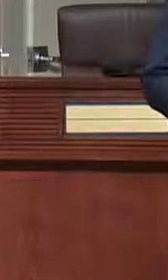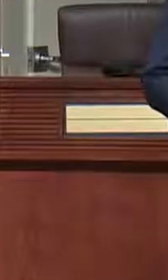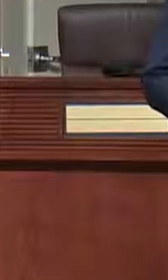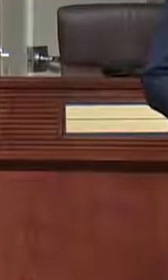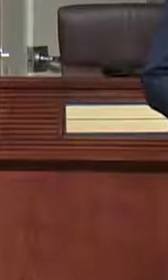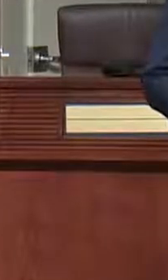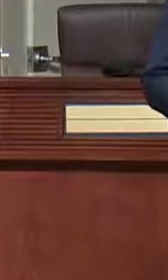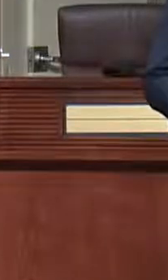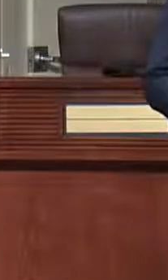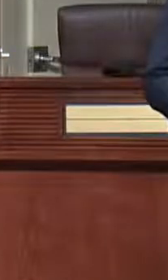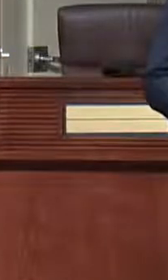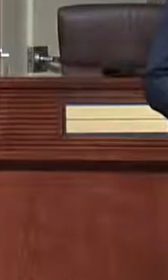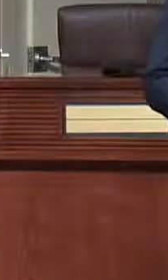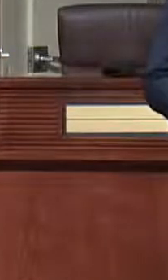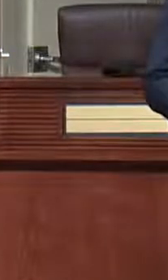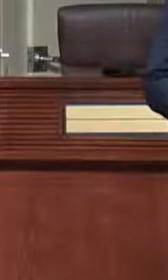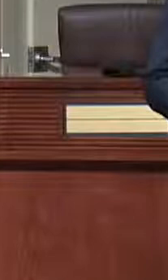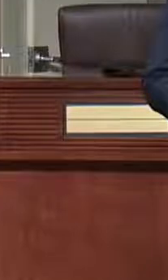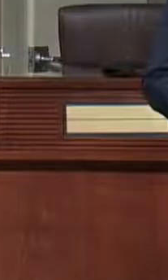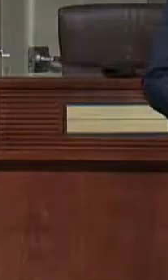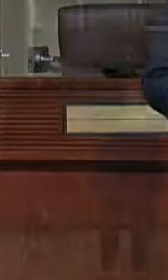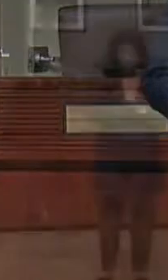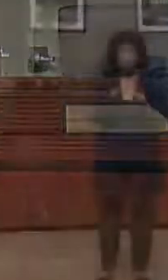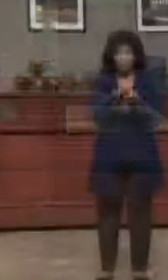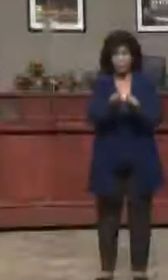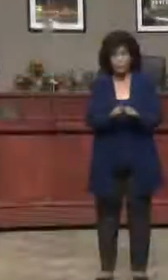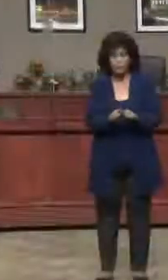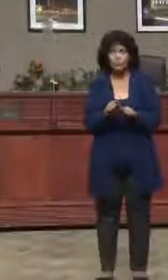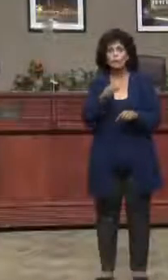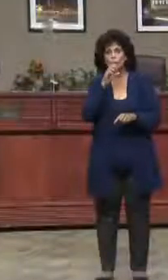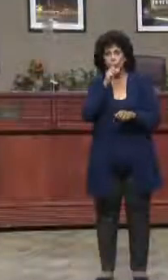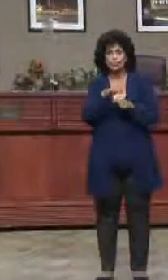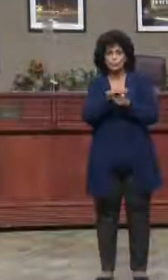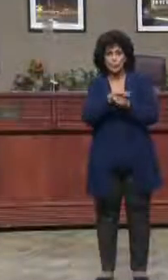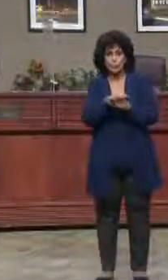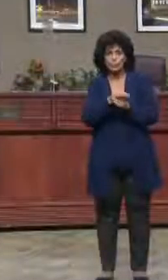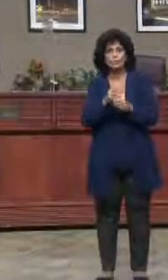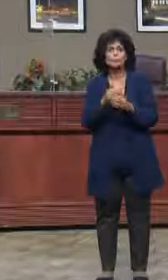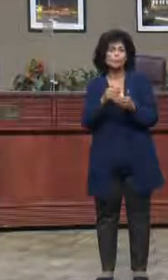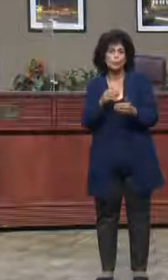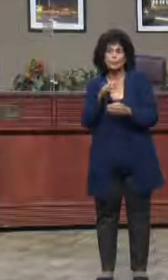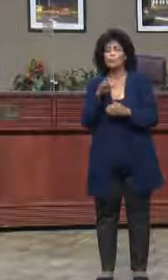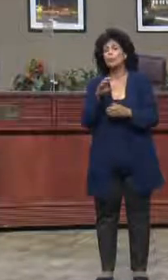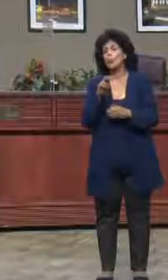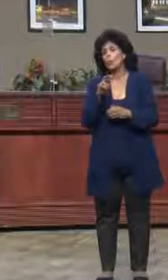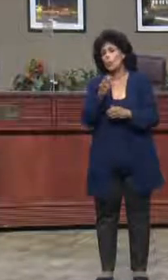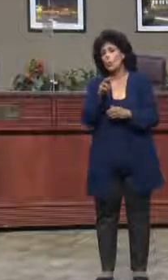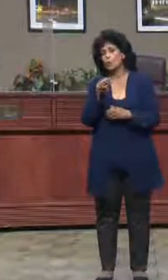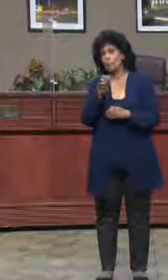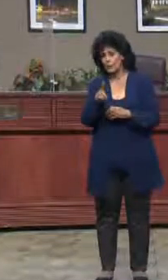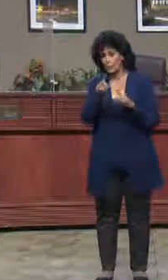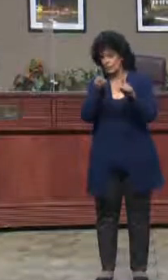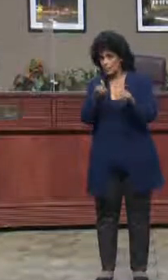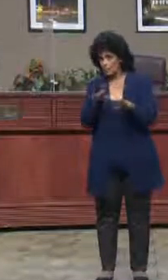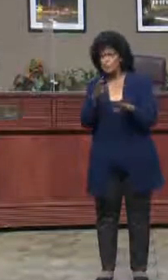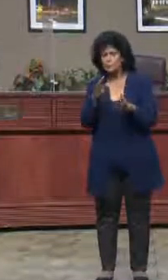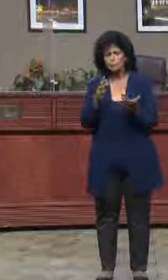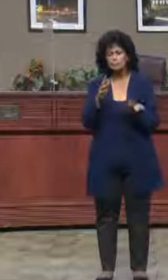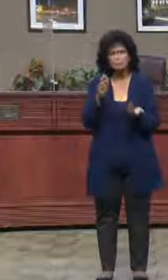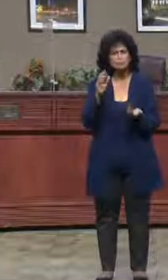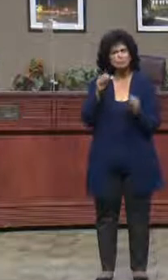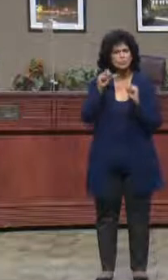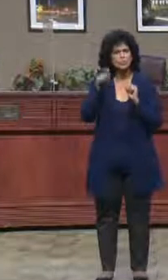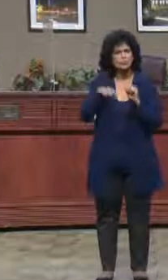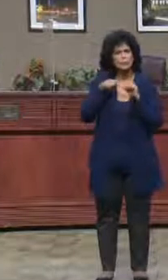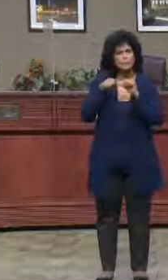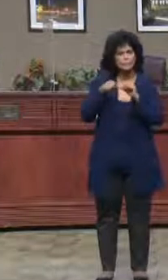Orange County Health Services free COVID testing, again, will continue for the foreseeable future. Over